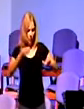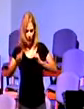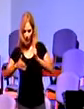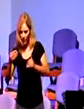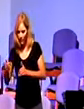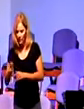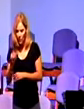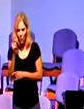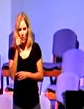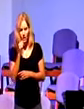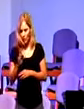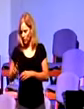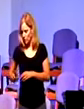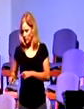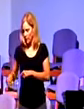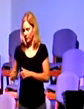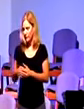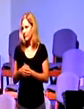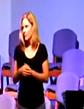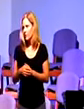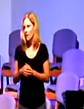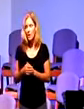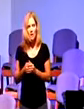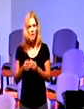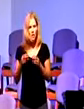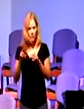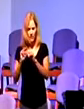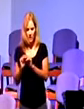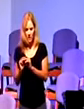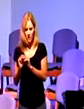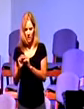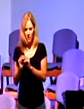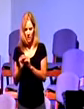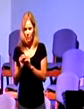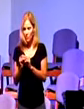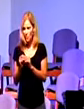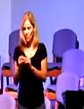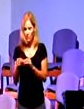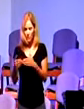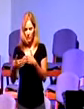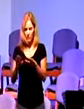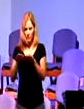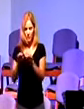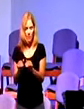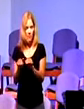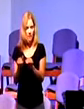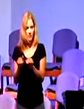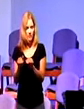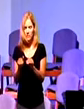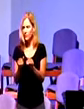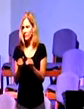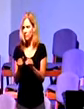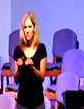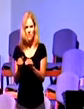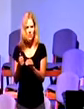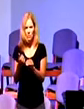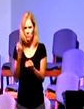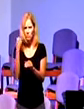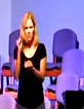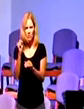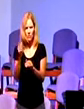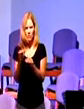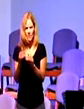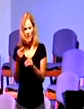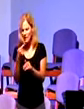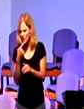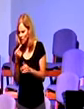one little girl to my right. She was sitting there with both of her hands on her box like this. She wouldn't open it. I